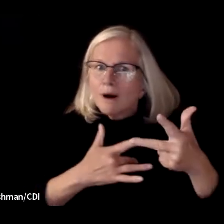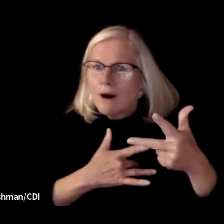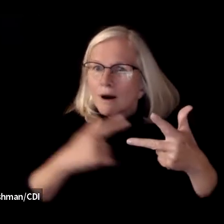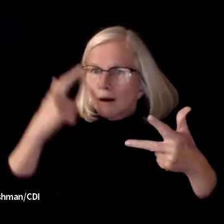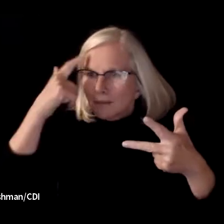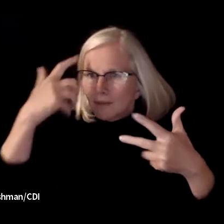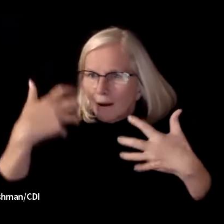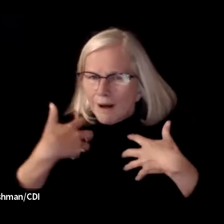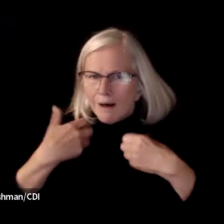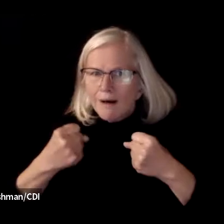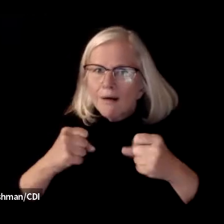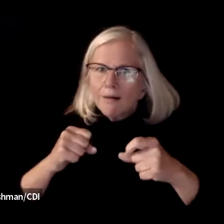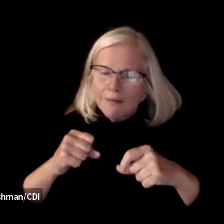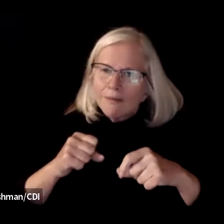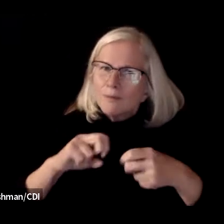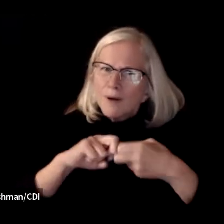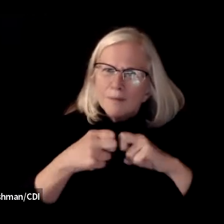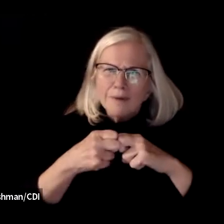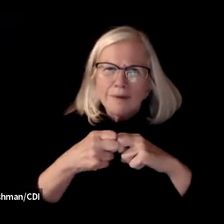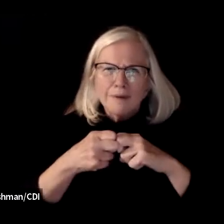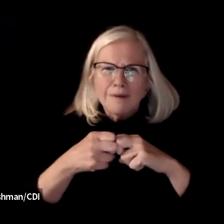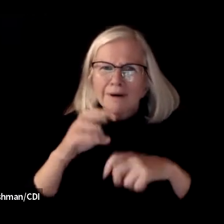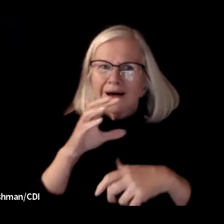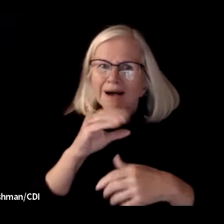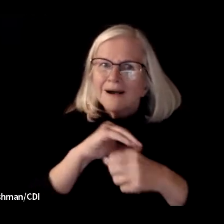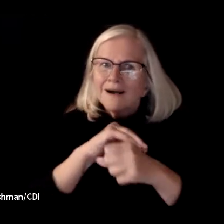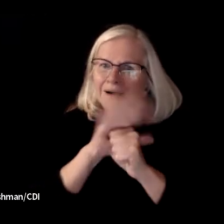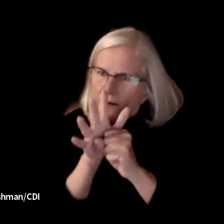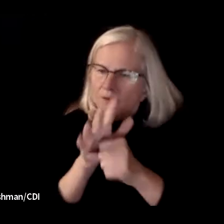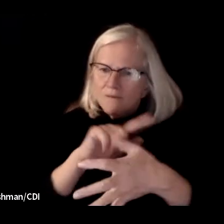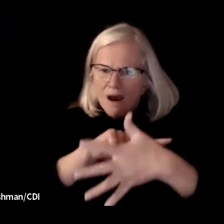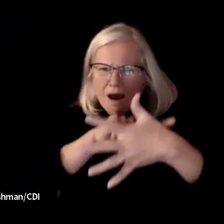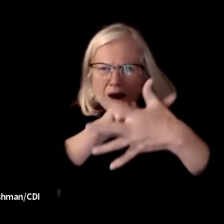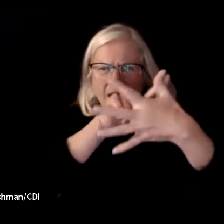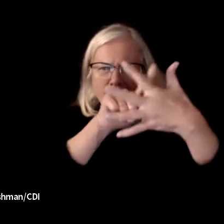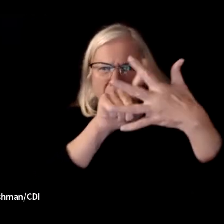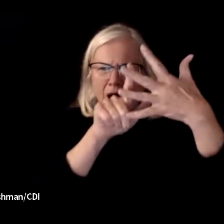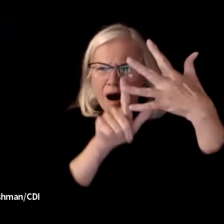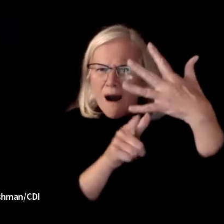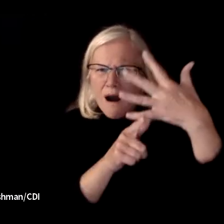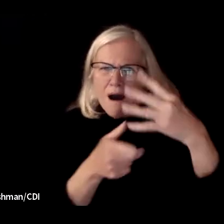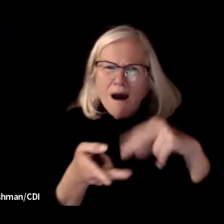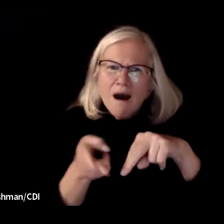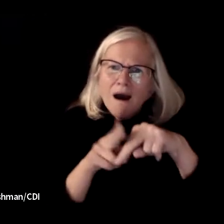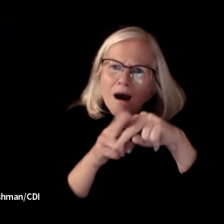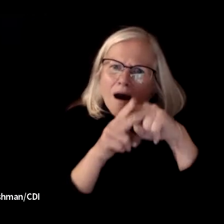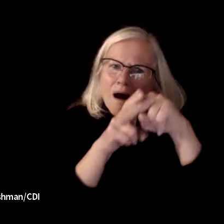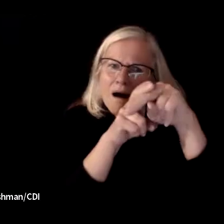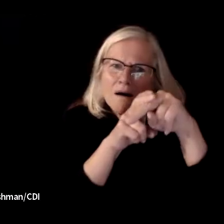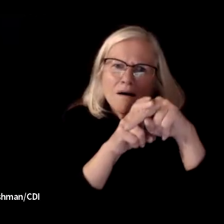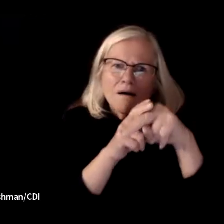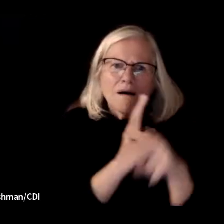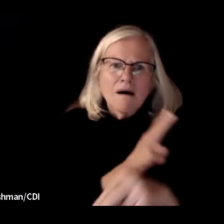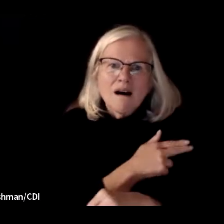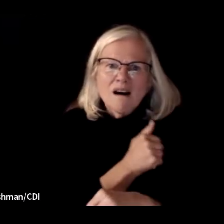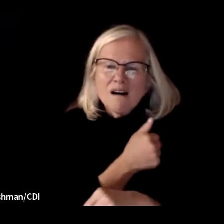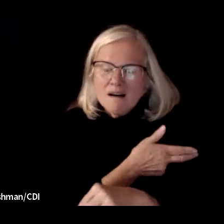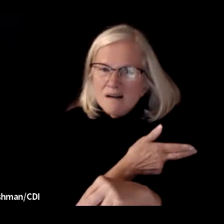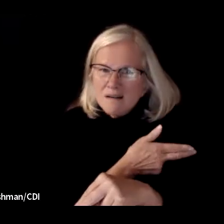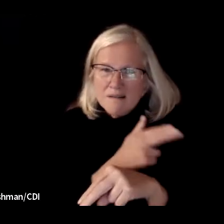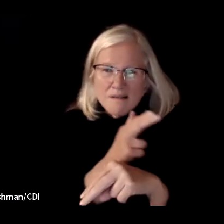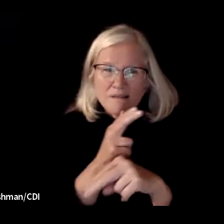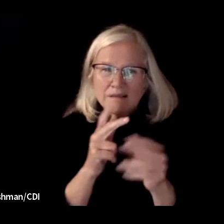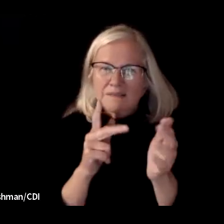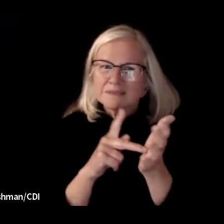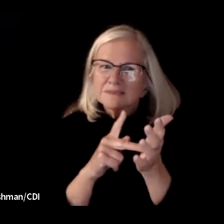of course, a bump in COVID-19 cases. And all of this has led to record hospital occupancy, a near doubling of ER visits